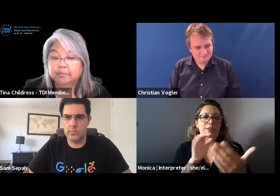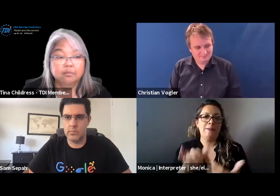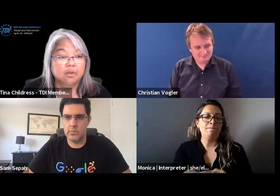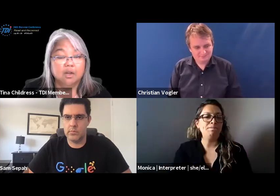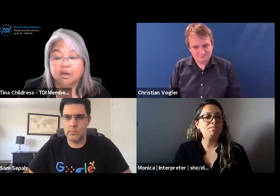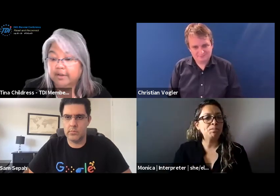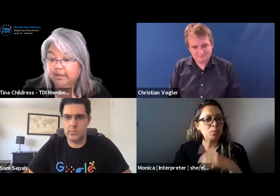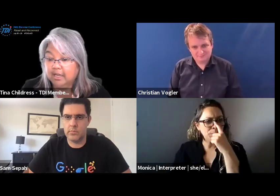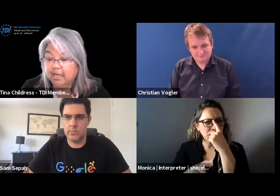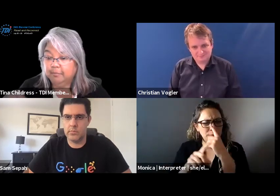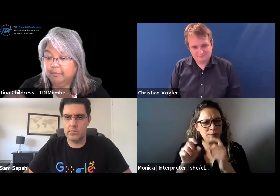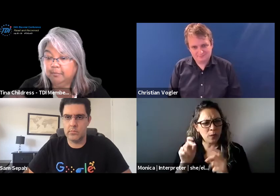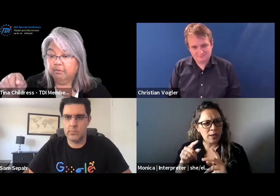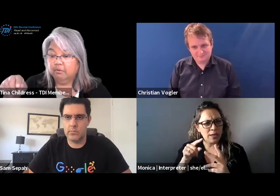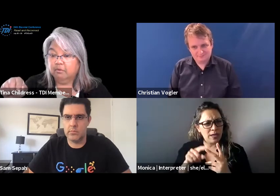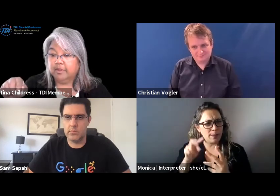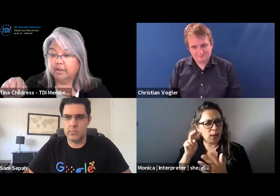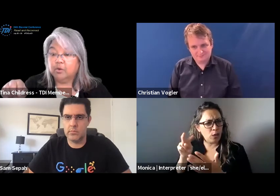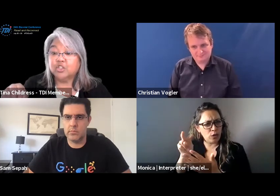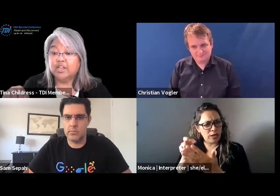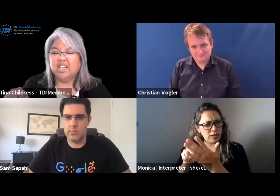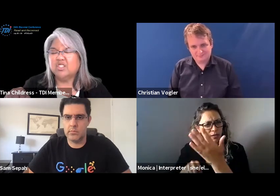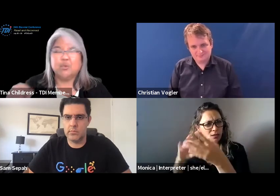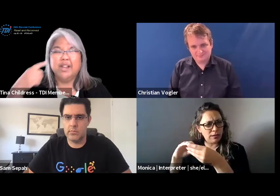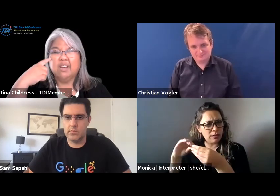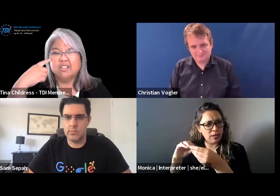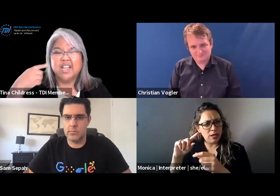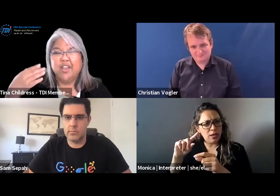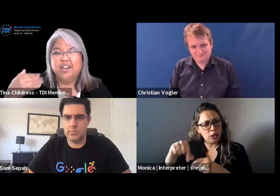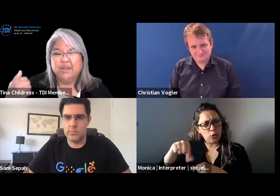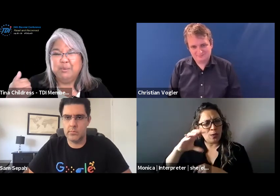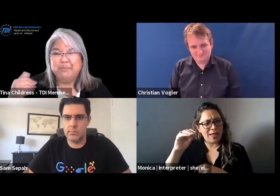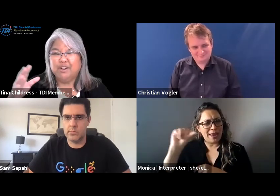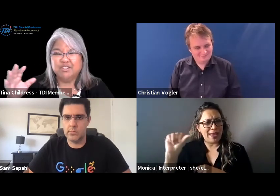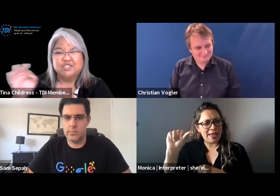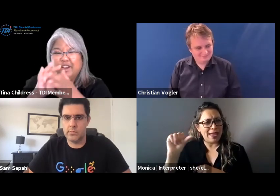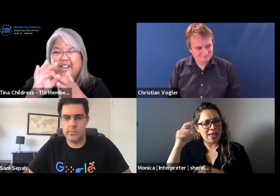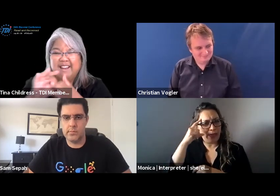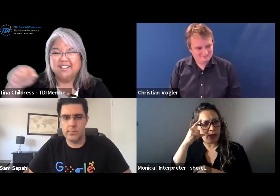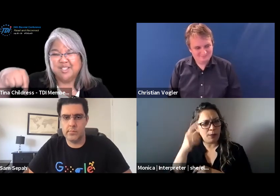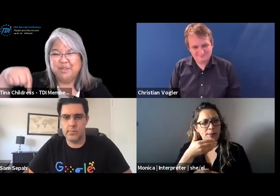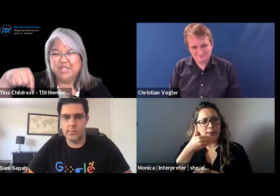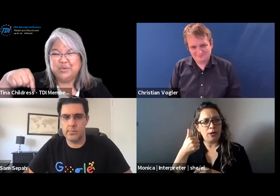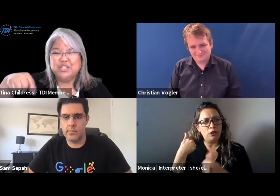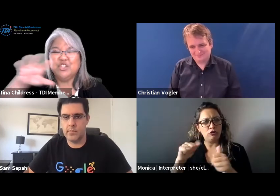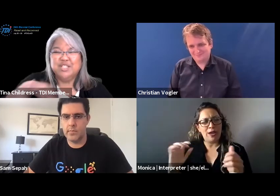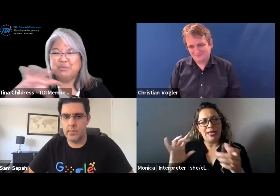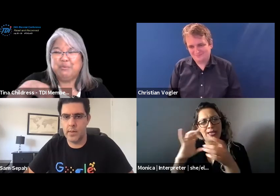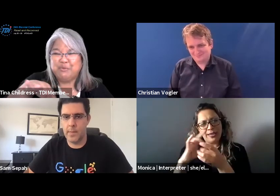Um, all right, I'm looking through the question and answer right now because I thought it would be better to try to connect some of these questions with what